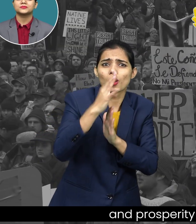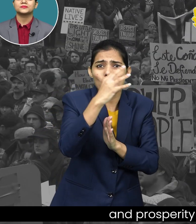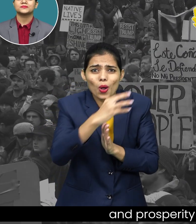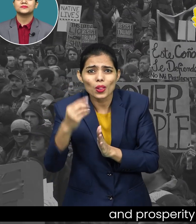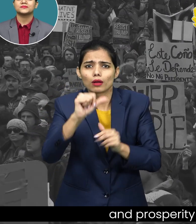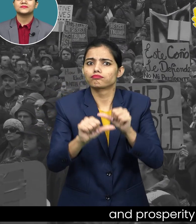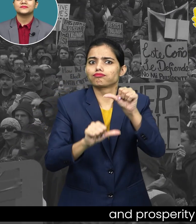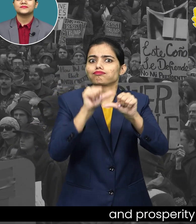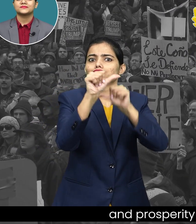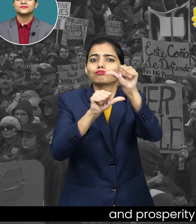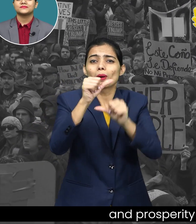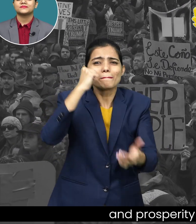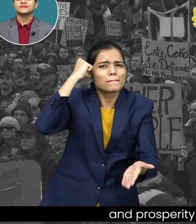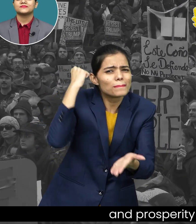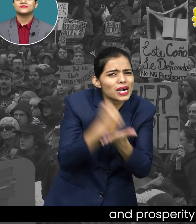countries.